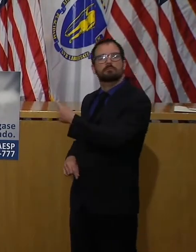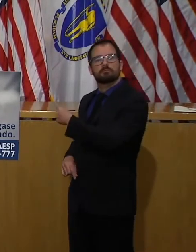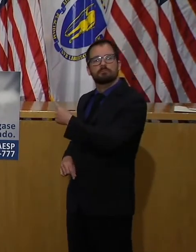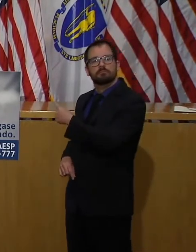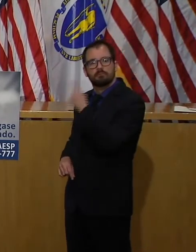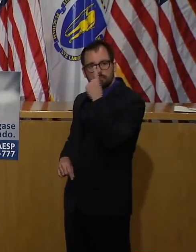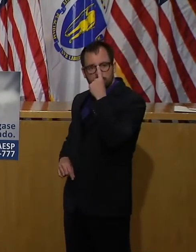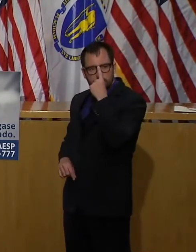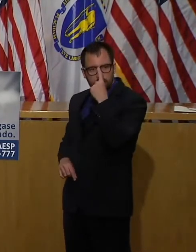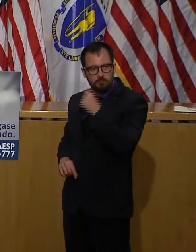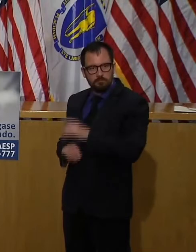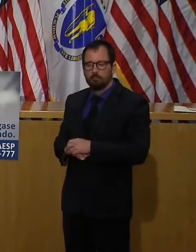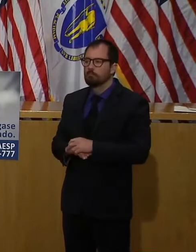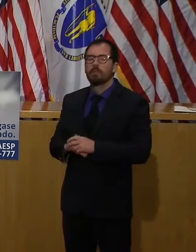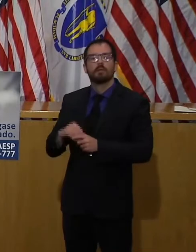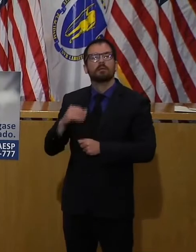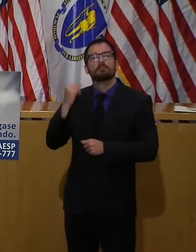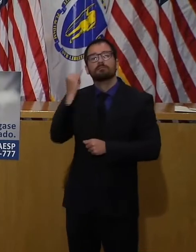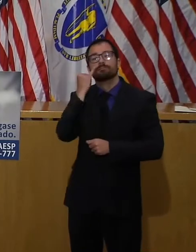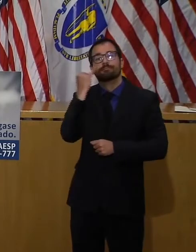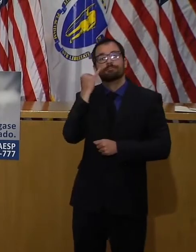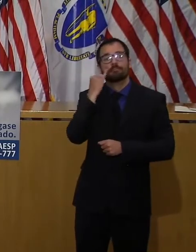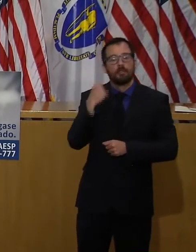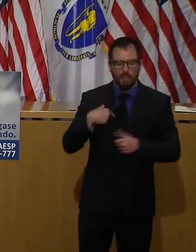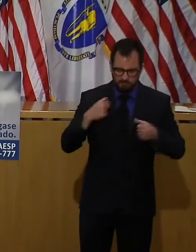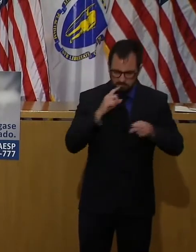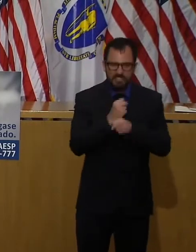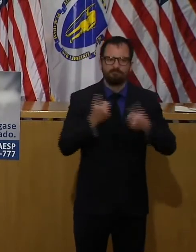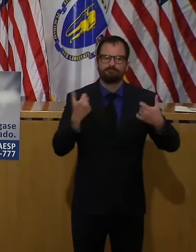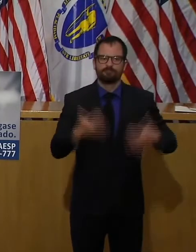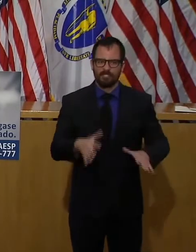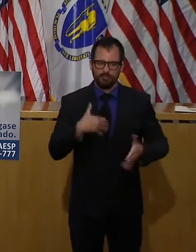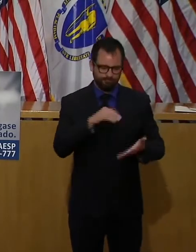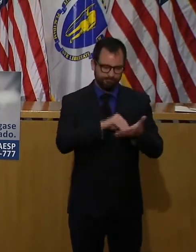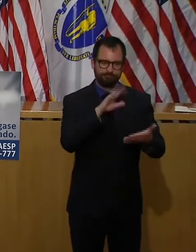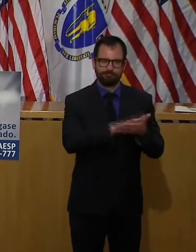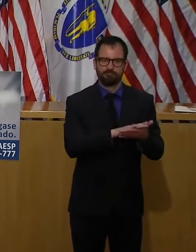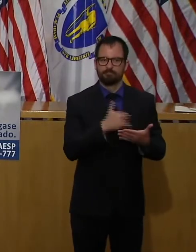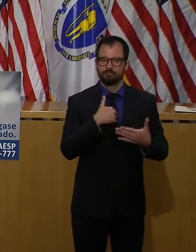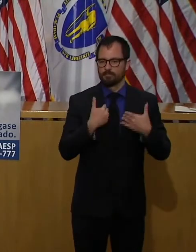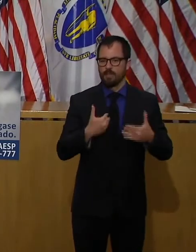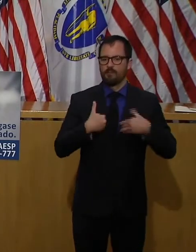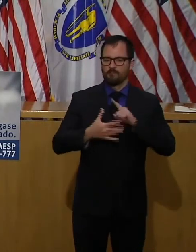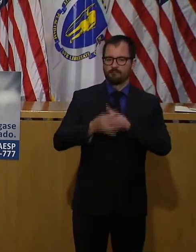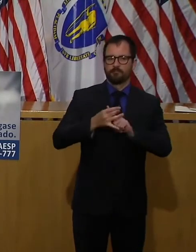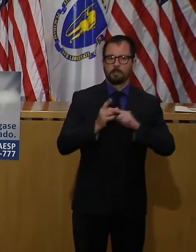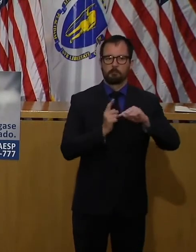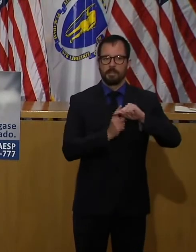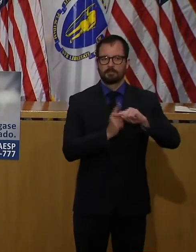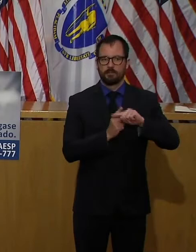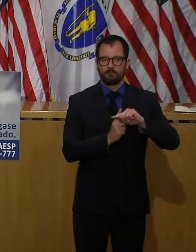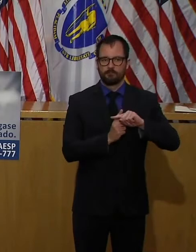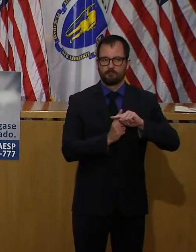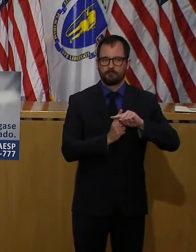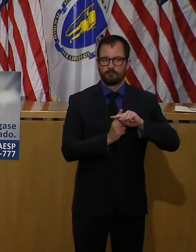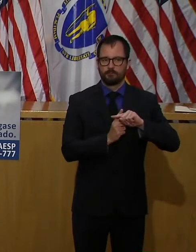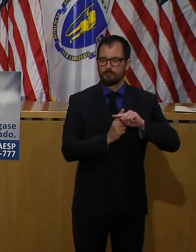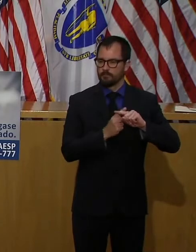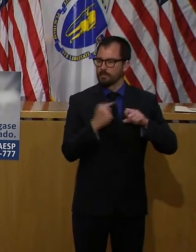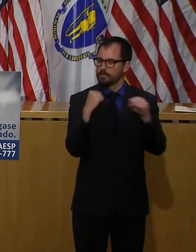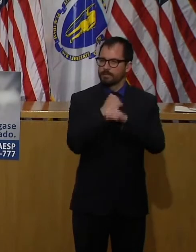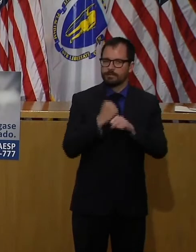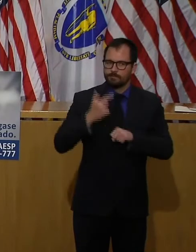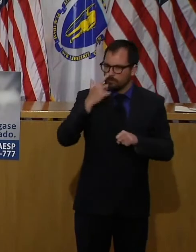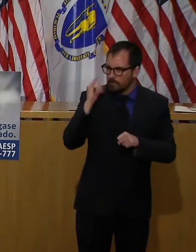That's a great question, and I think it just goes to show the great work that all of our local boards of health were doing to keep up with all of those